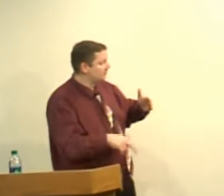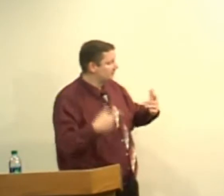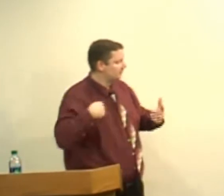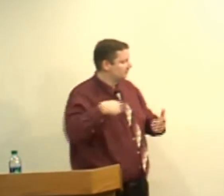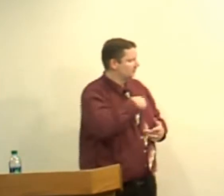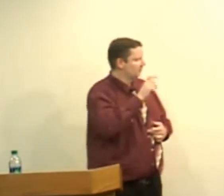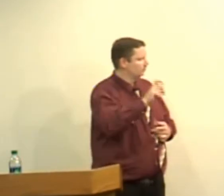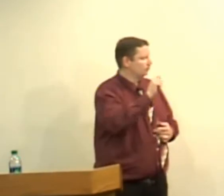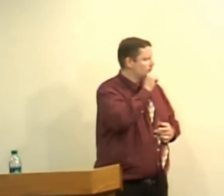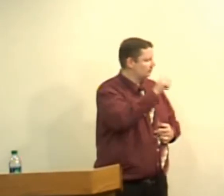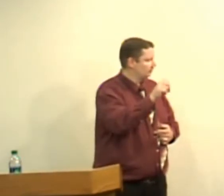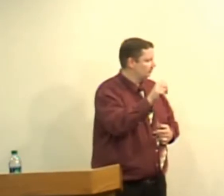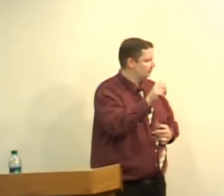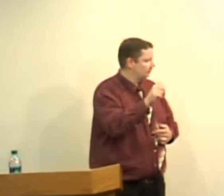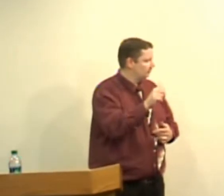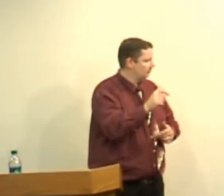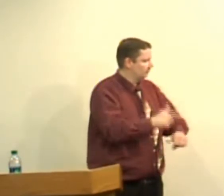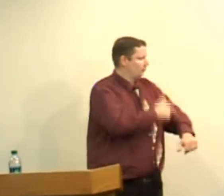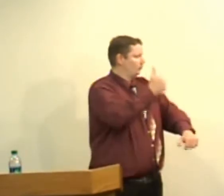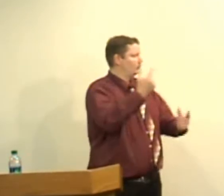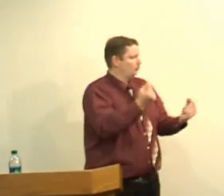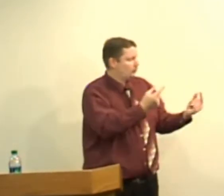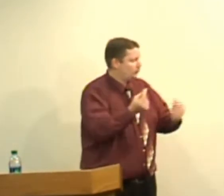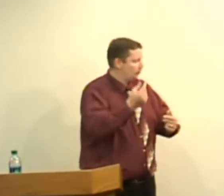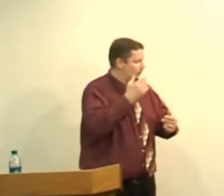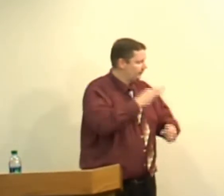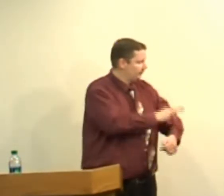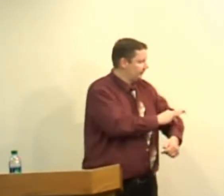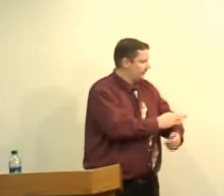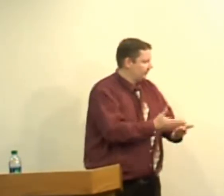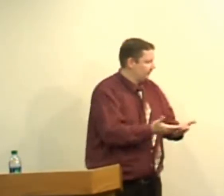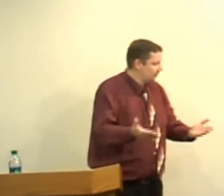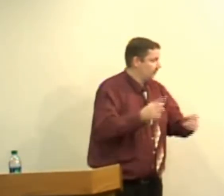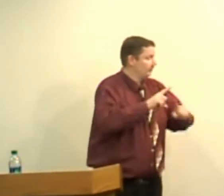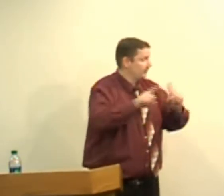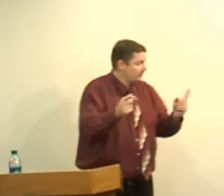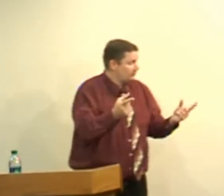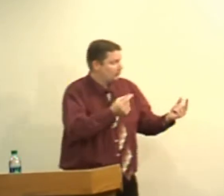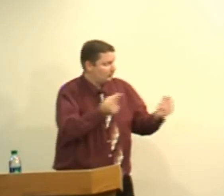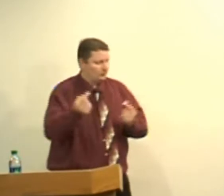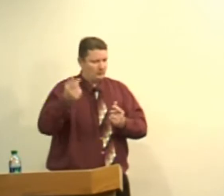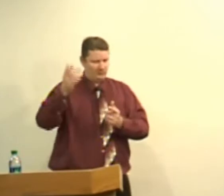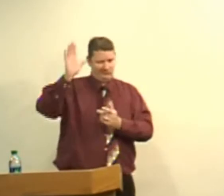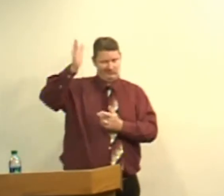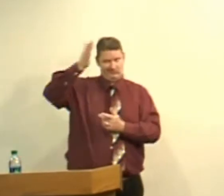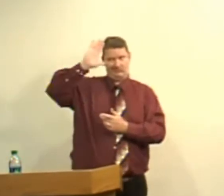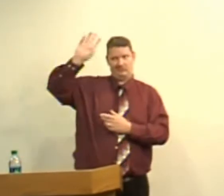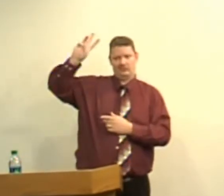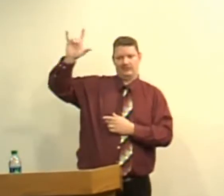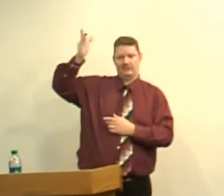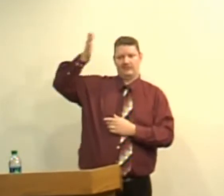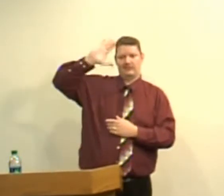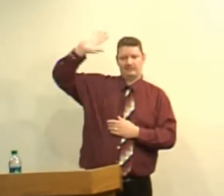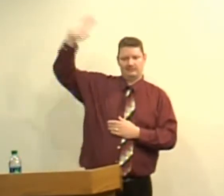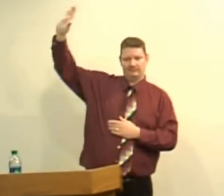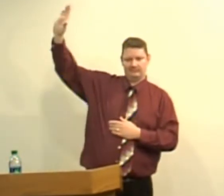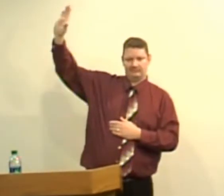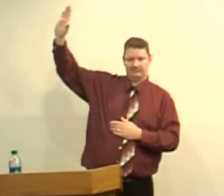to people who of all of us who have suffered. So the result is that we should no longer be doing things of the flesh,